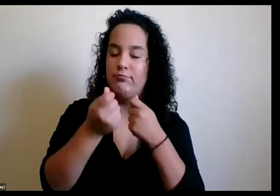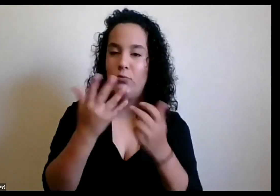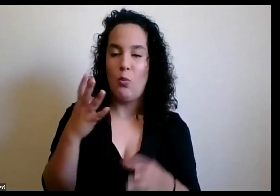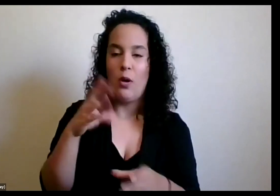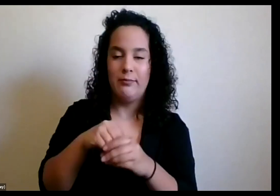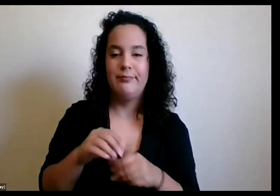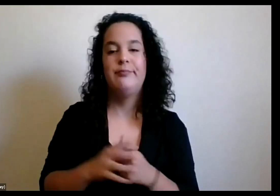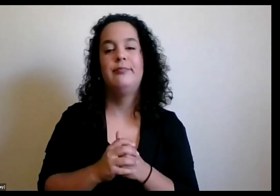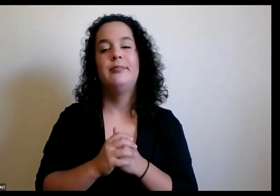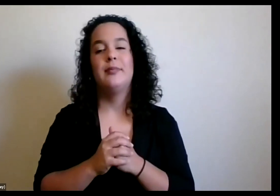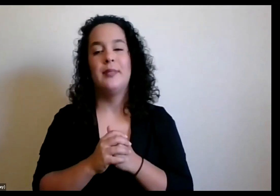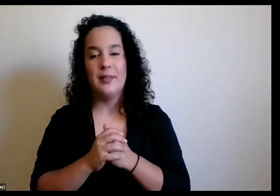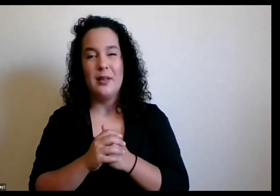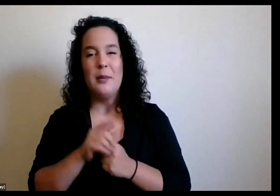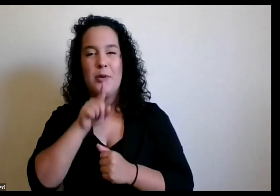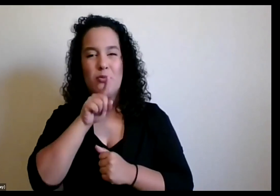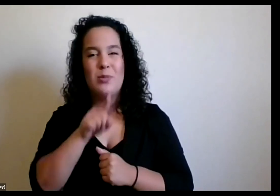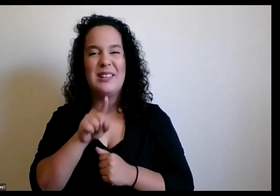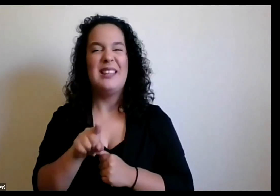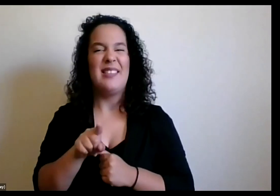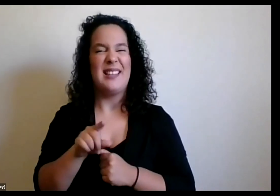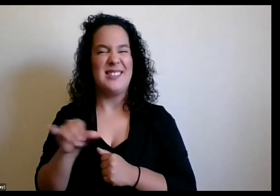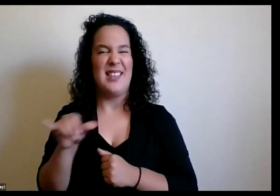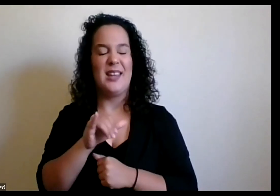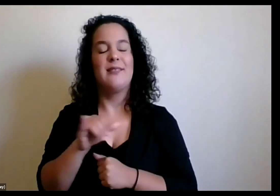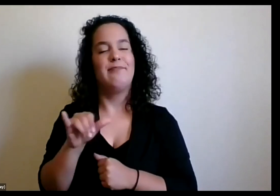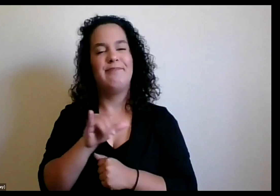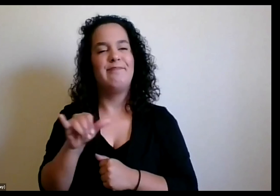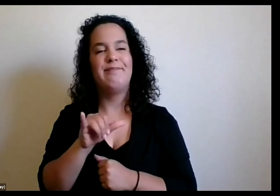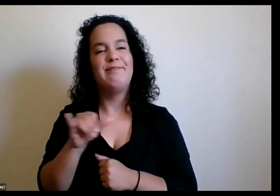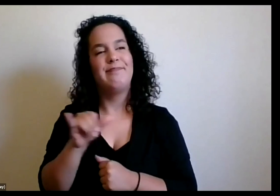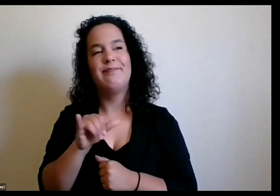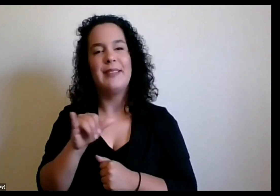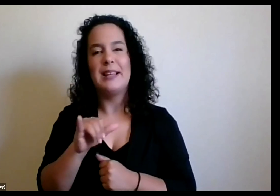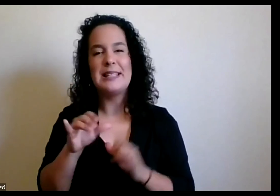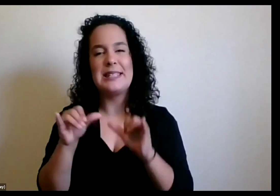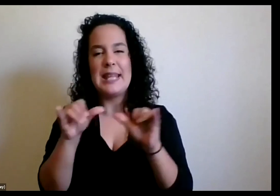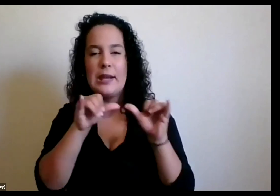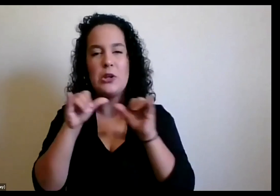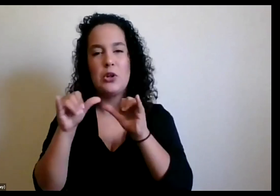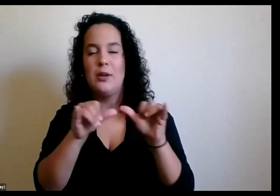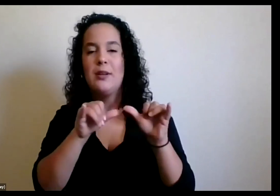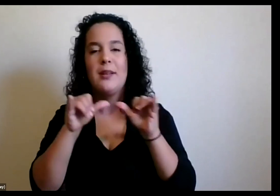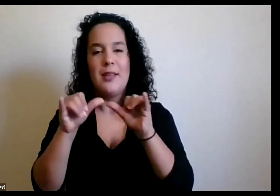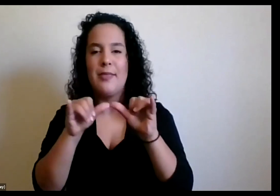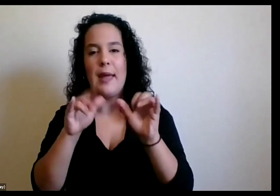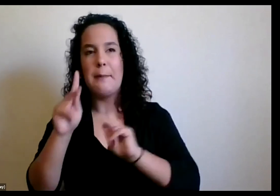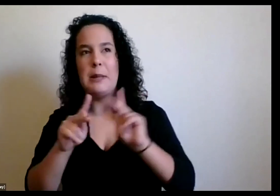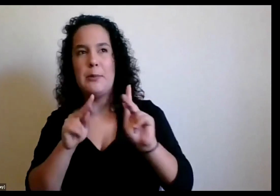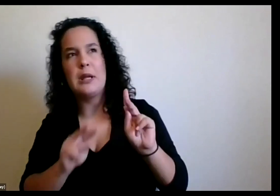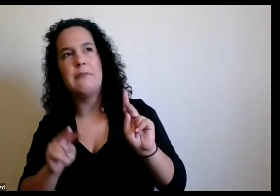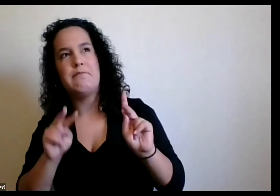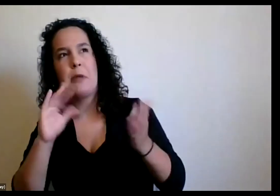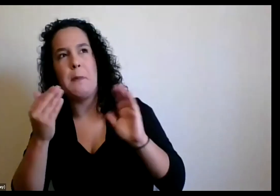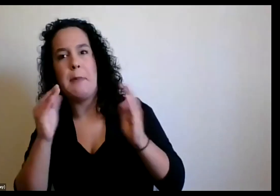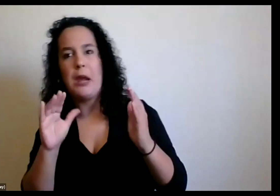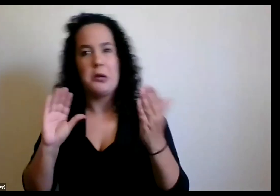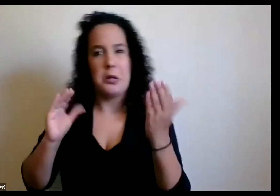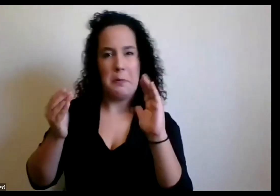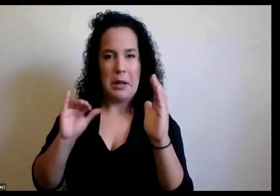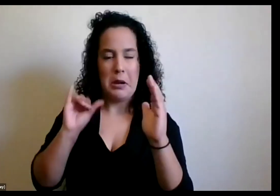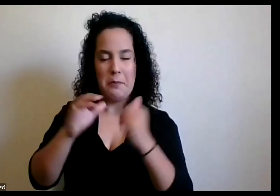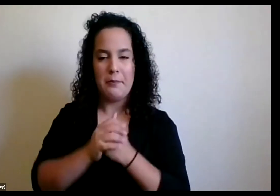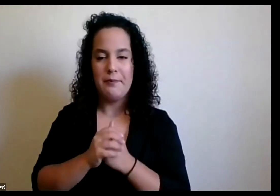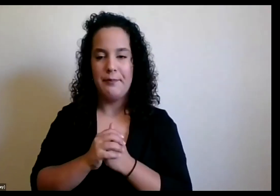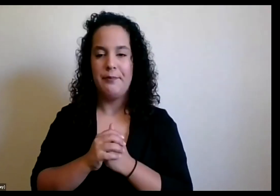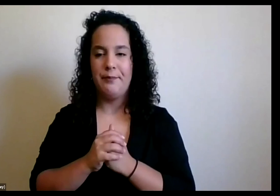essentially a benchmark to know how much more appealing these new frames are compared to what is most prevalent today.